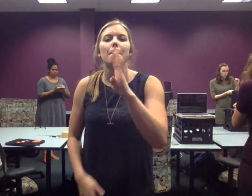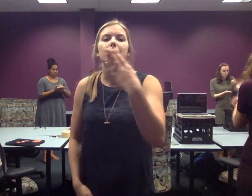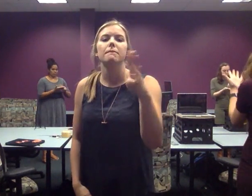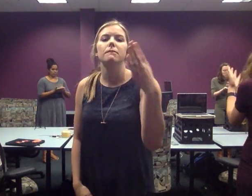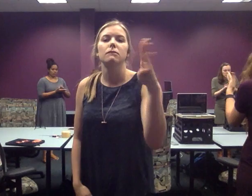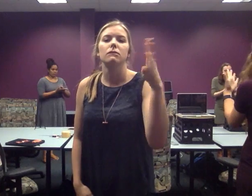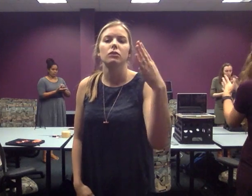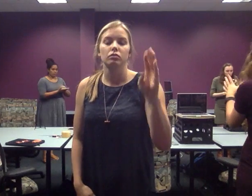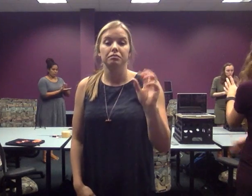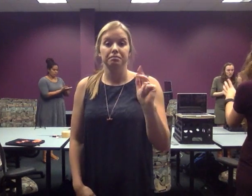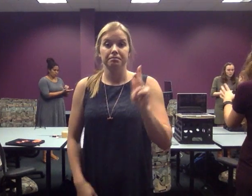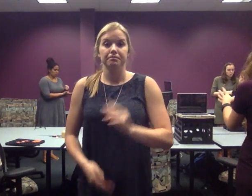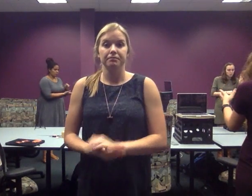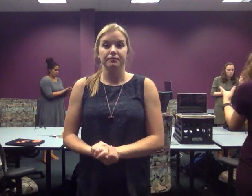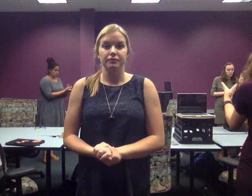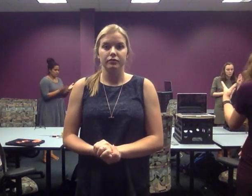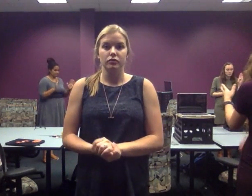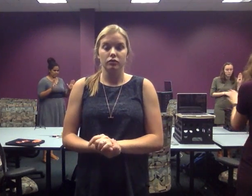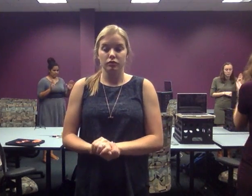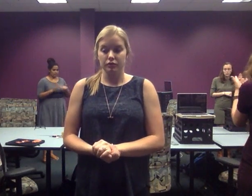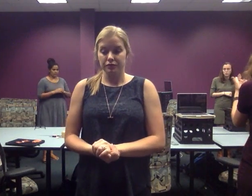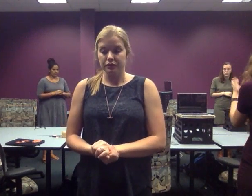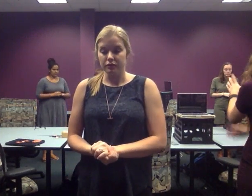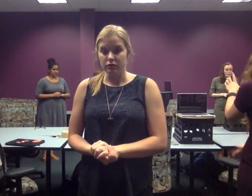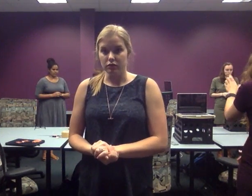Okay. You have a few minutes to do that.